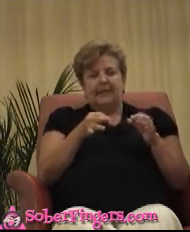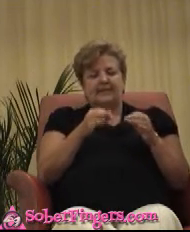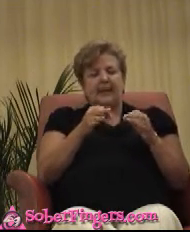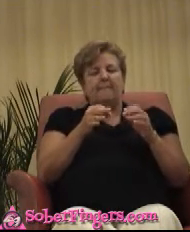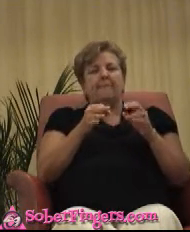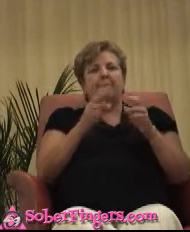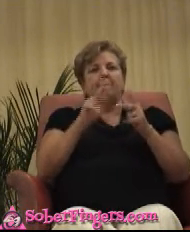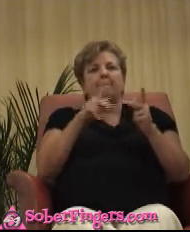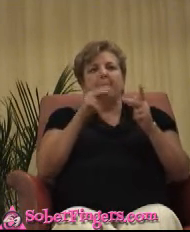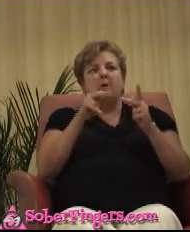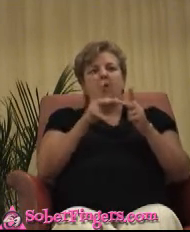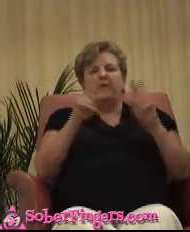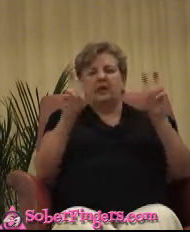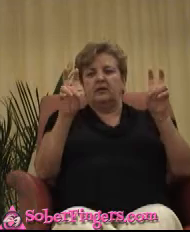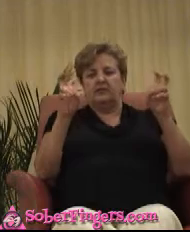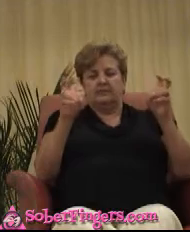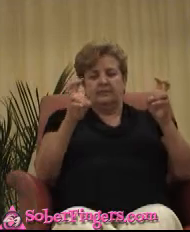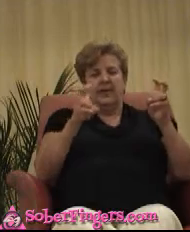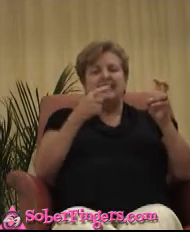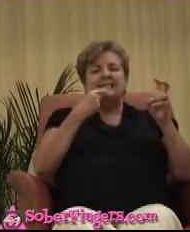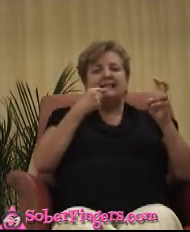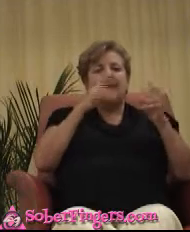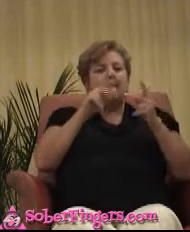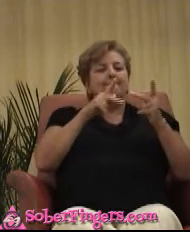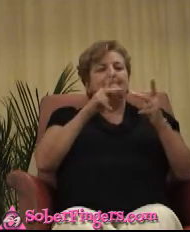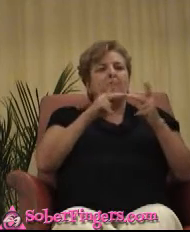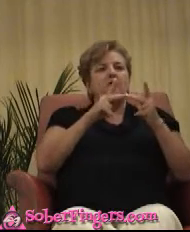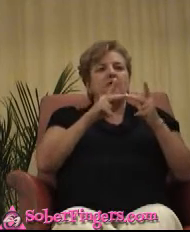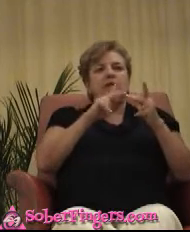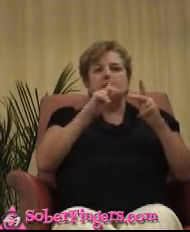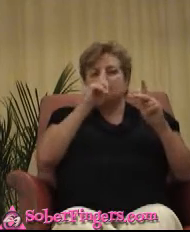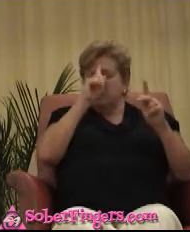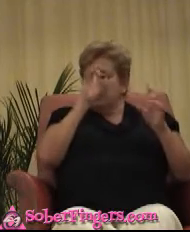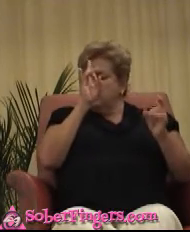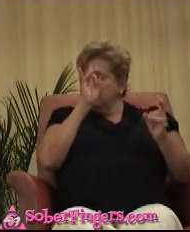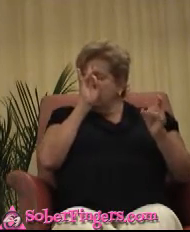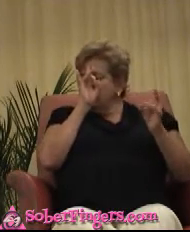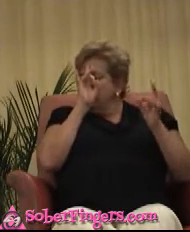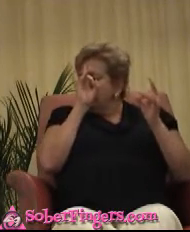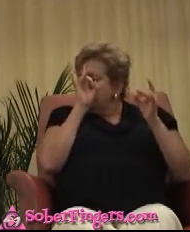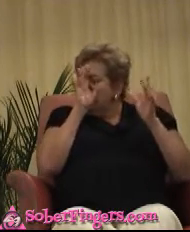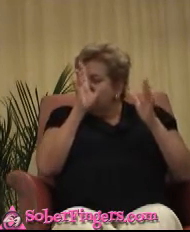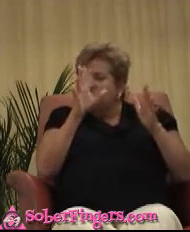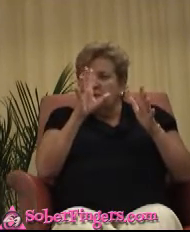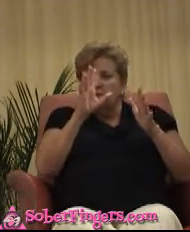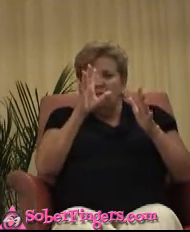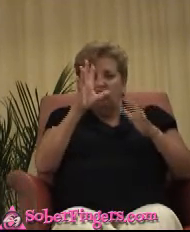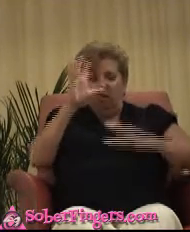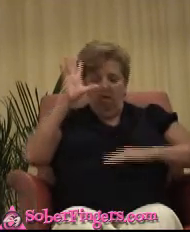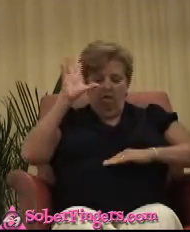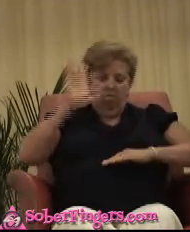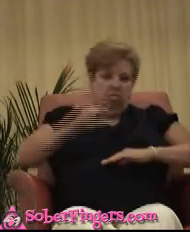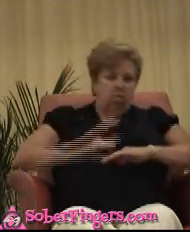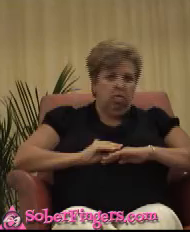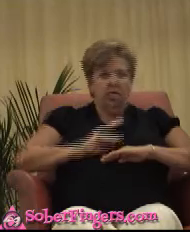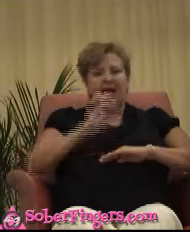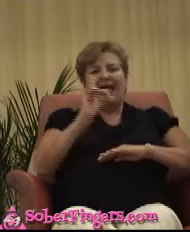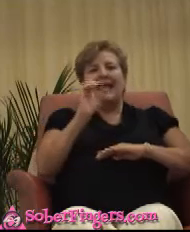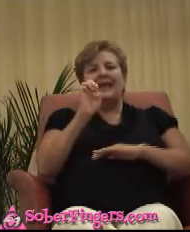description. Pitiful and incomprehensible demoralization. And it was all of that,